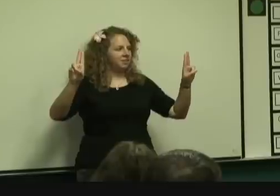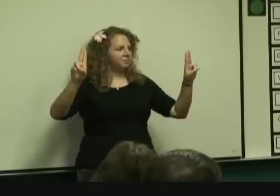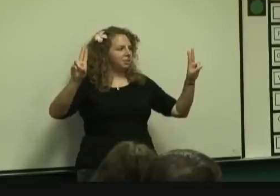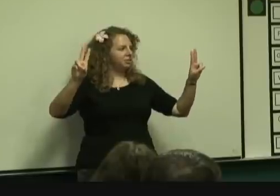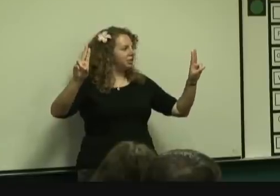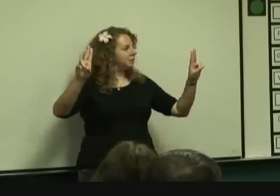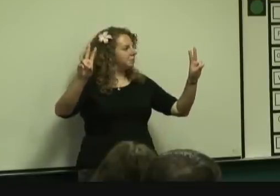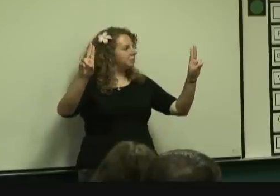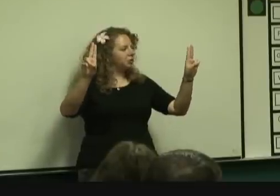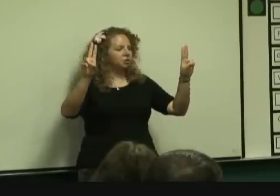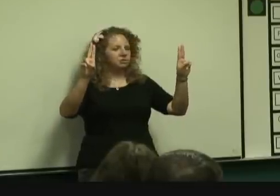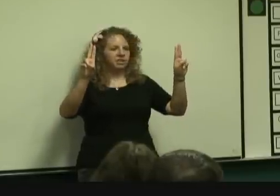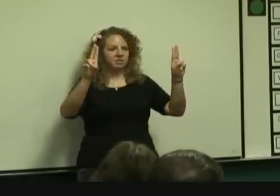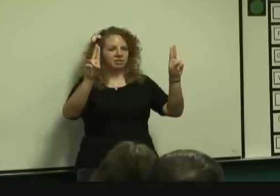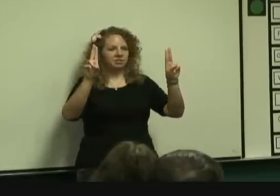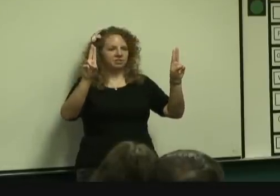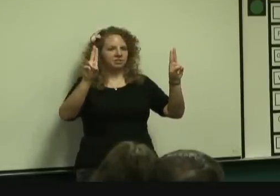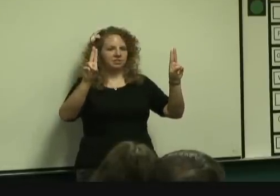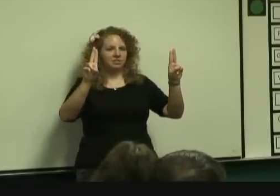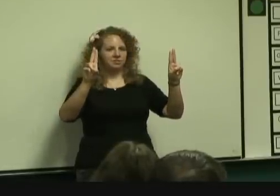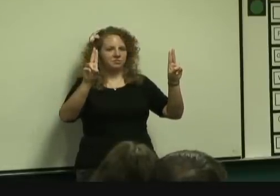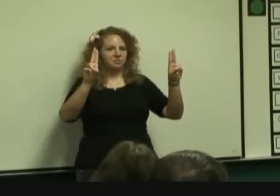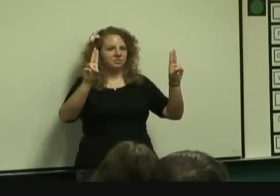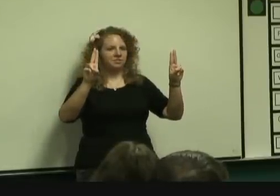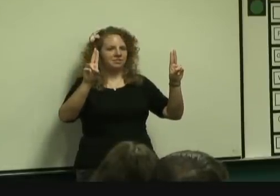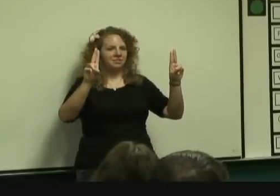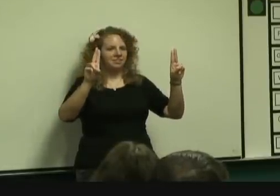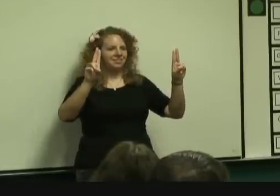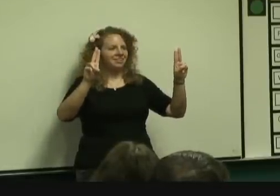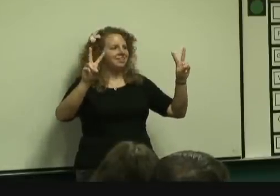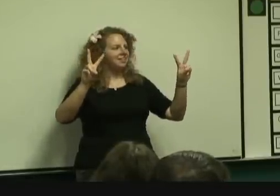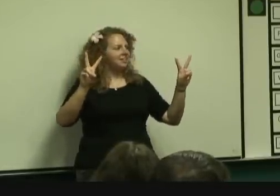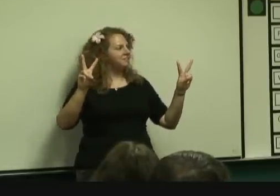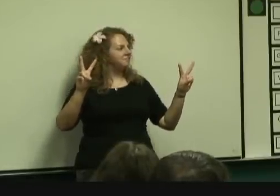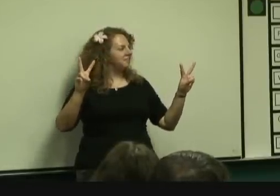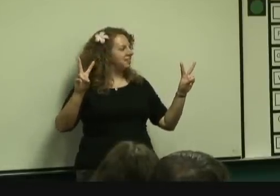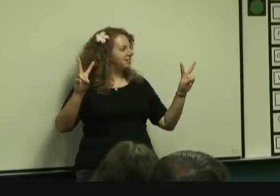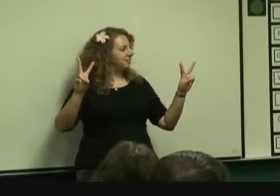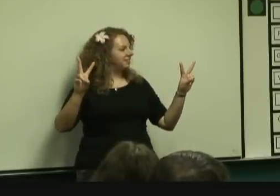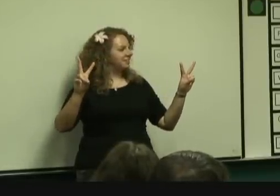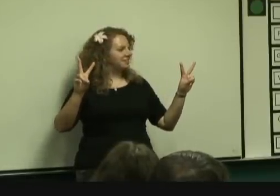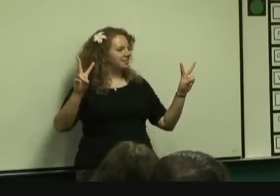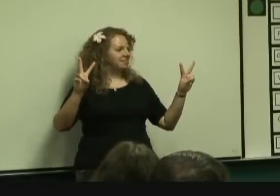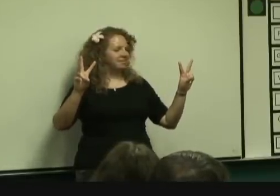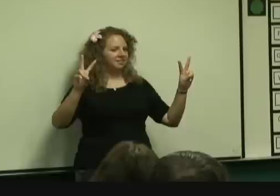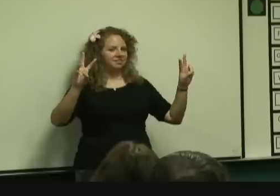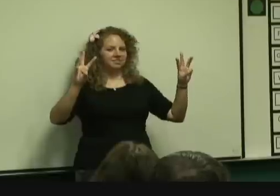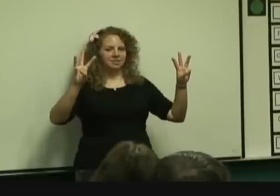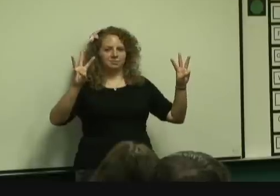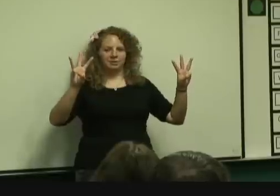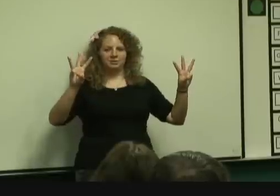and make sure you keep them real close together, U, and V, W,